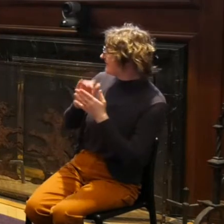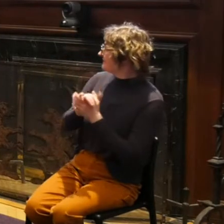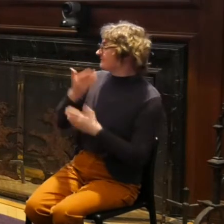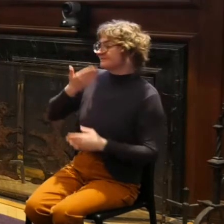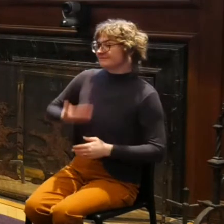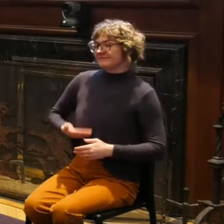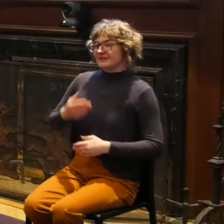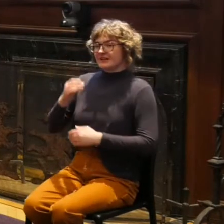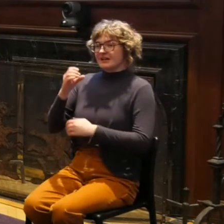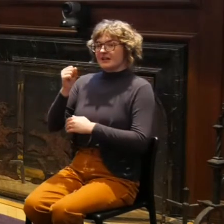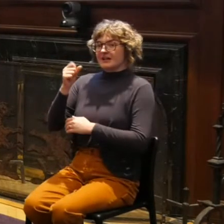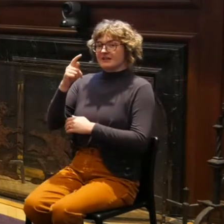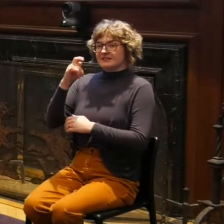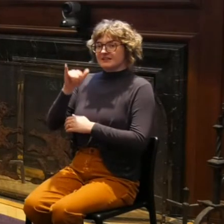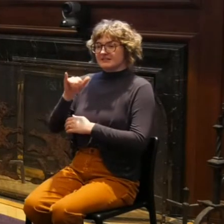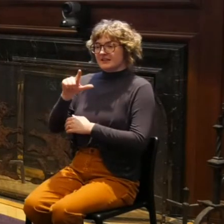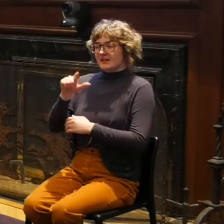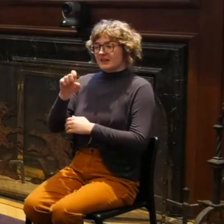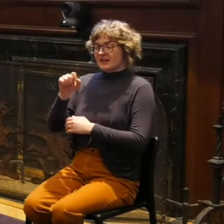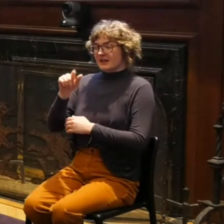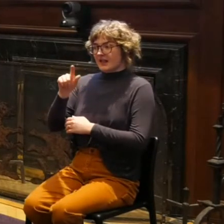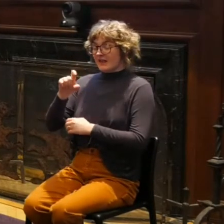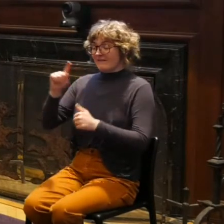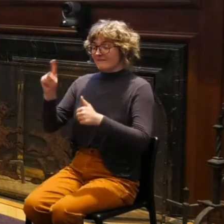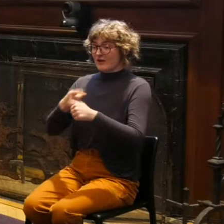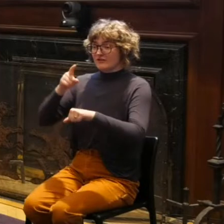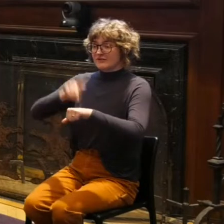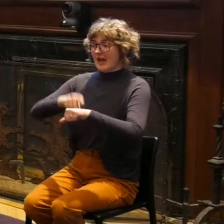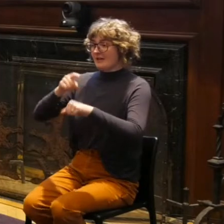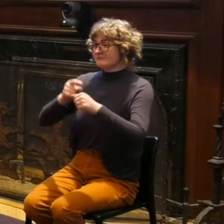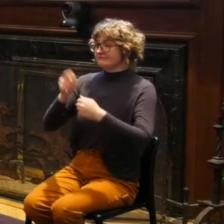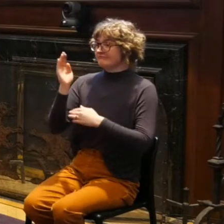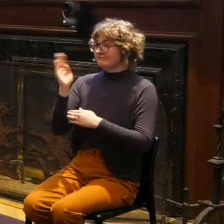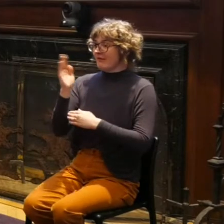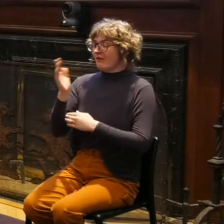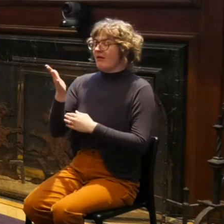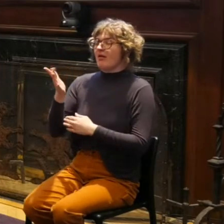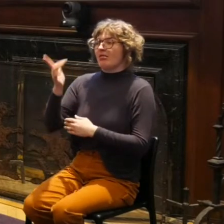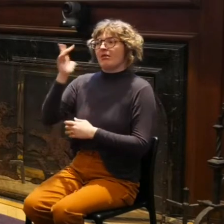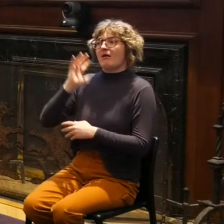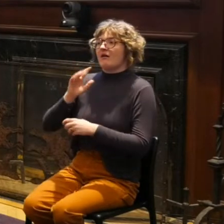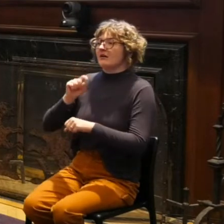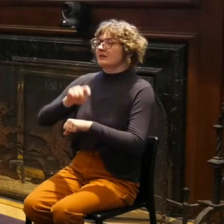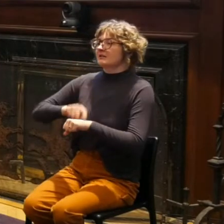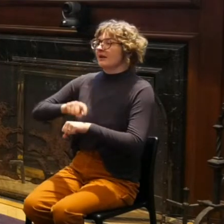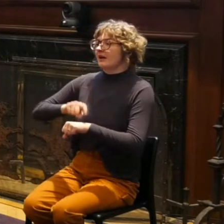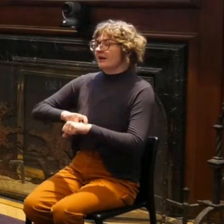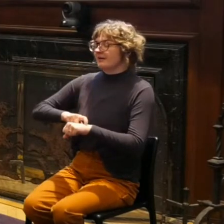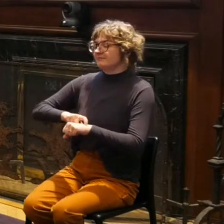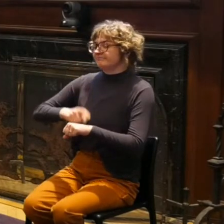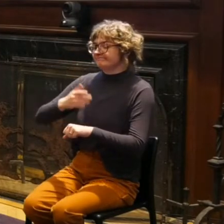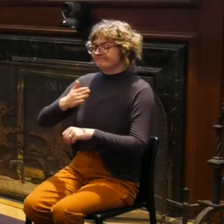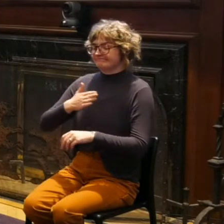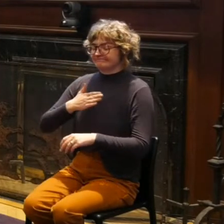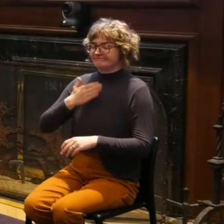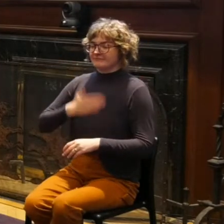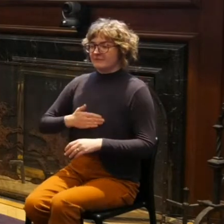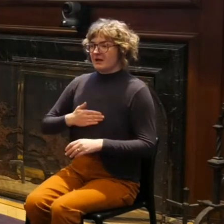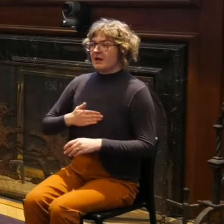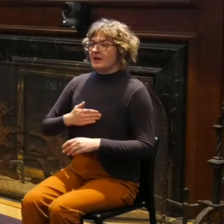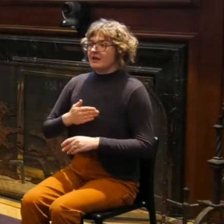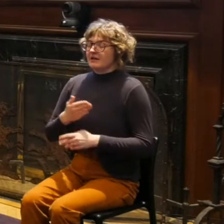Stacy Linnell, and this is the first time that I'm doing this in a long time. Now, my poem is a little